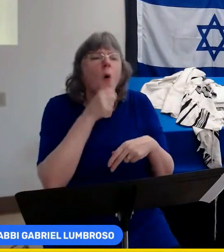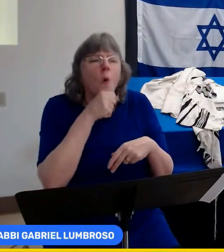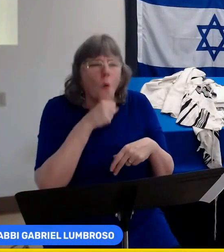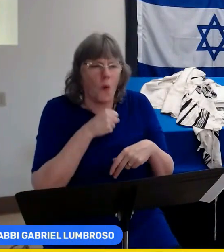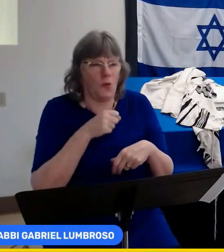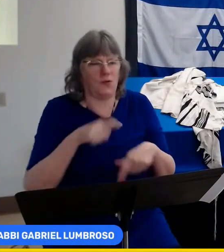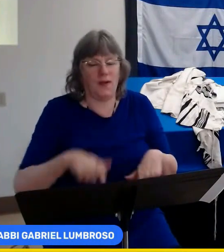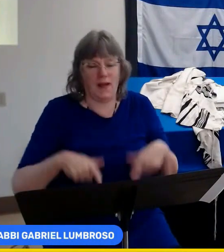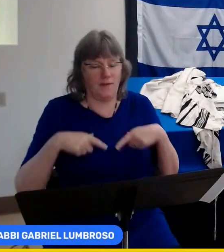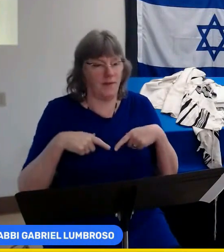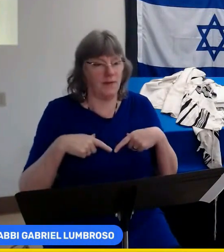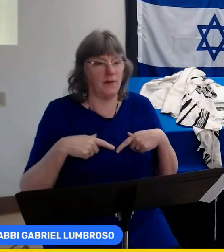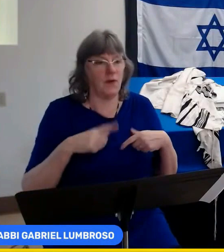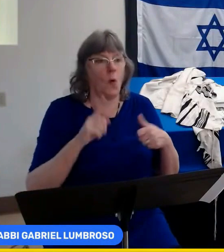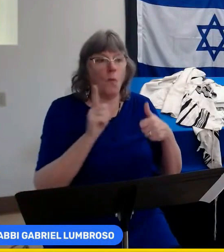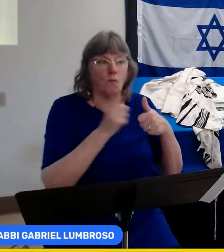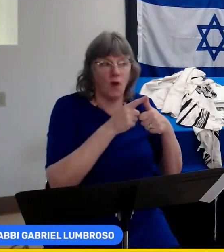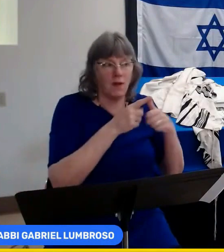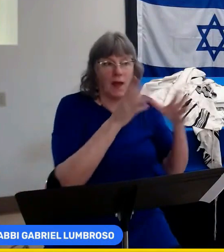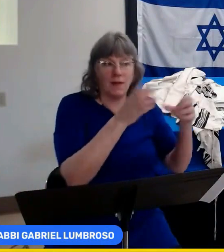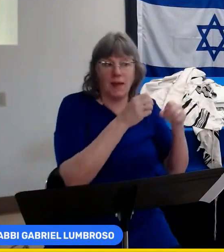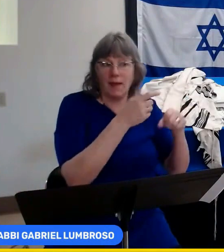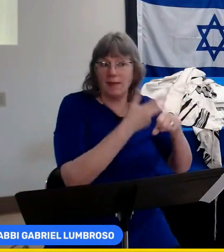So many people take the lamb, but don't leave Egypt.